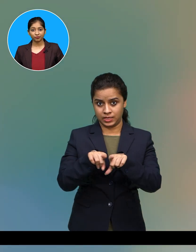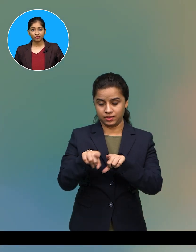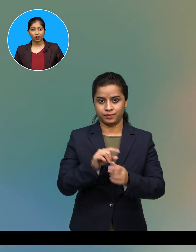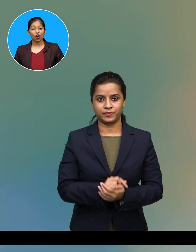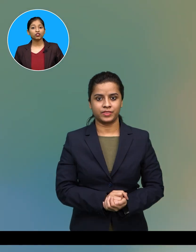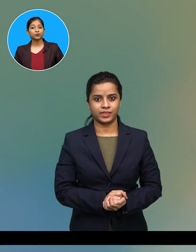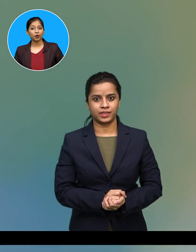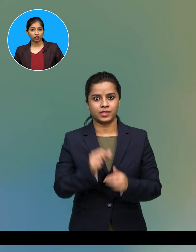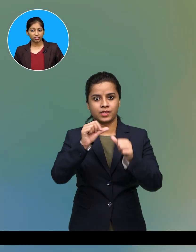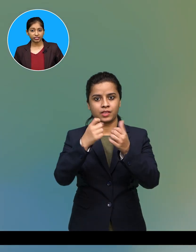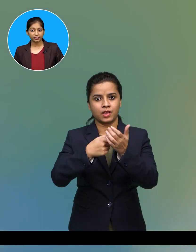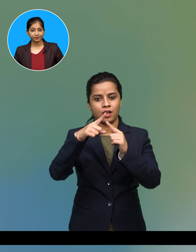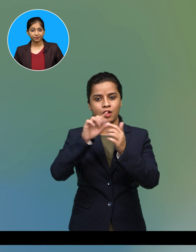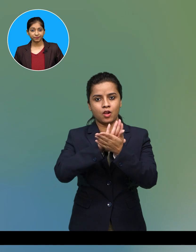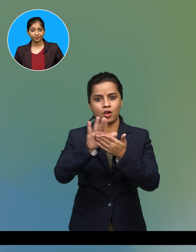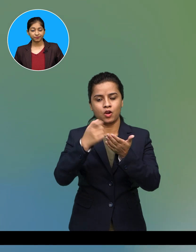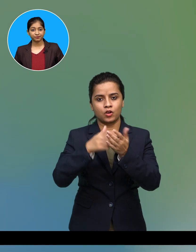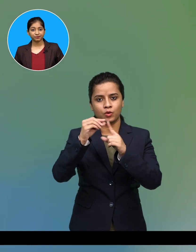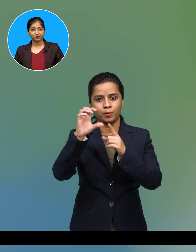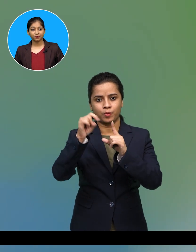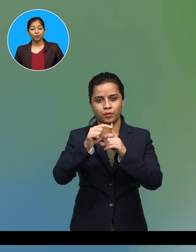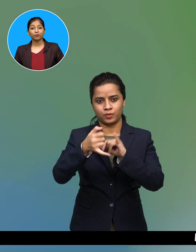Example: arthropods,